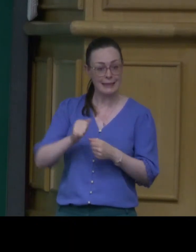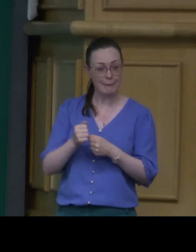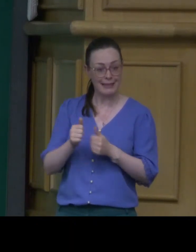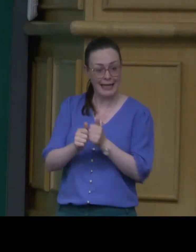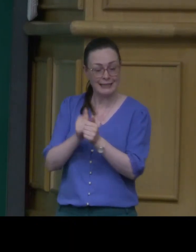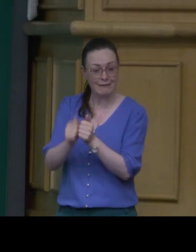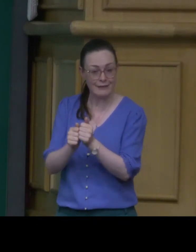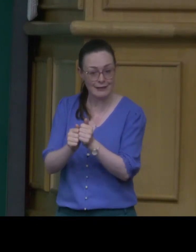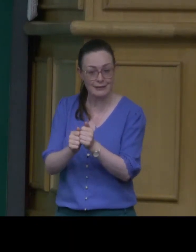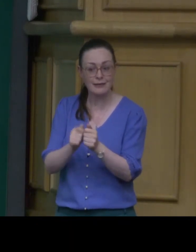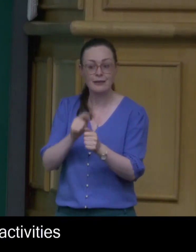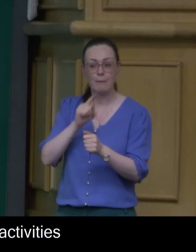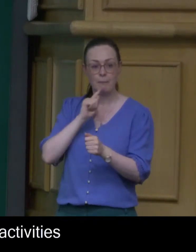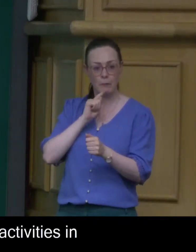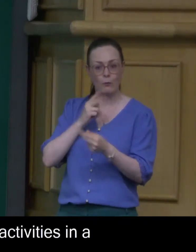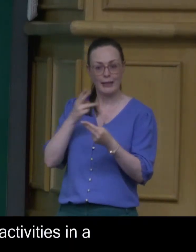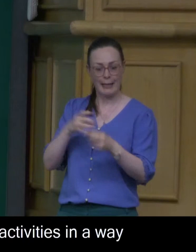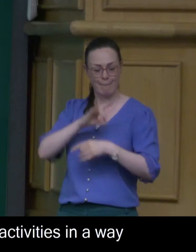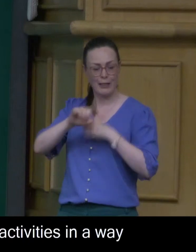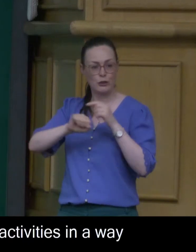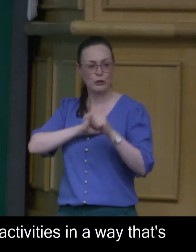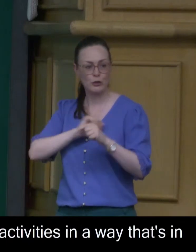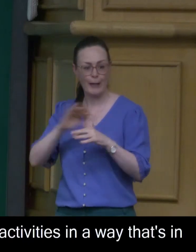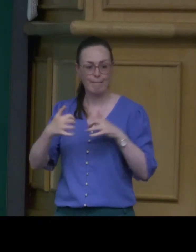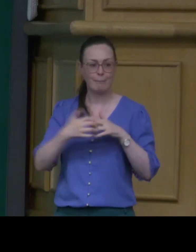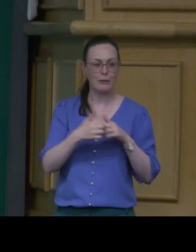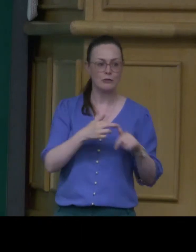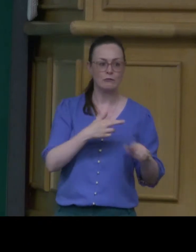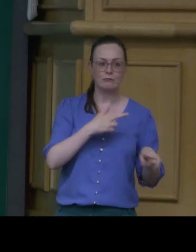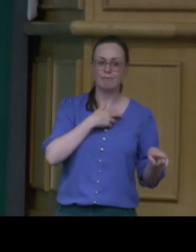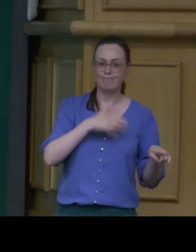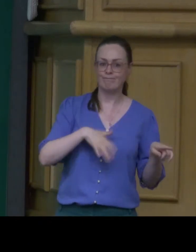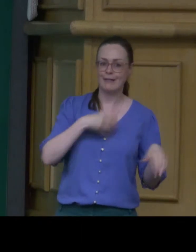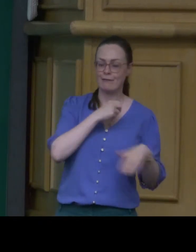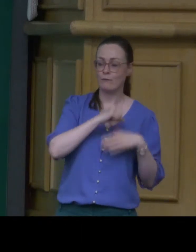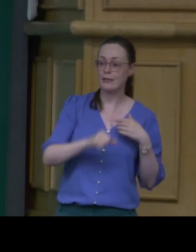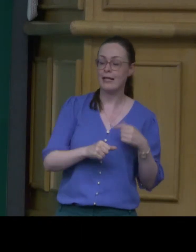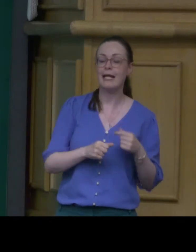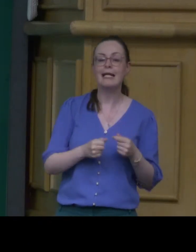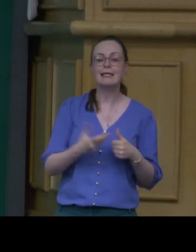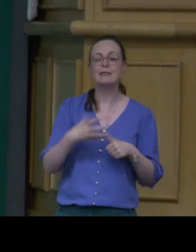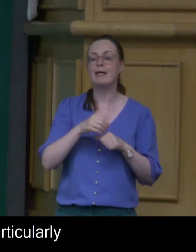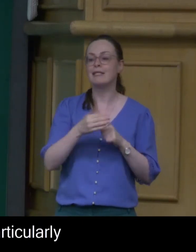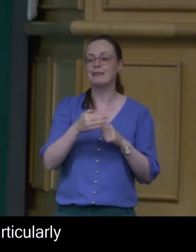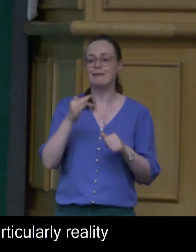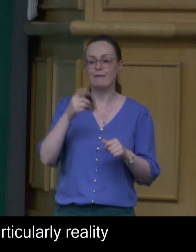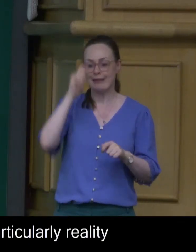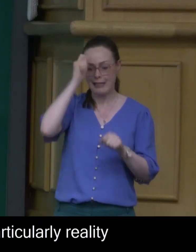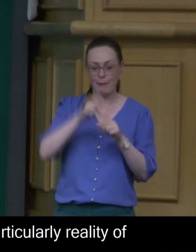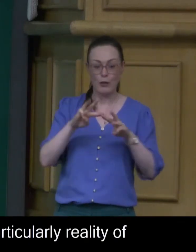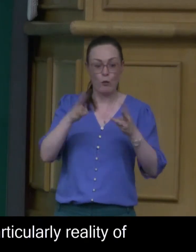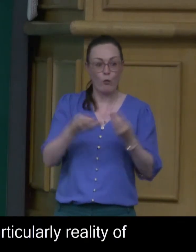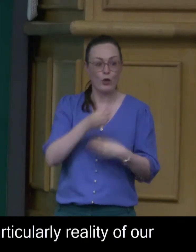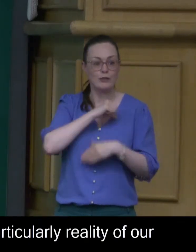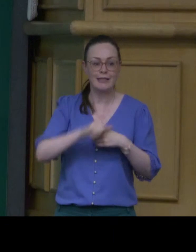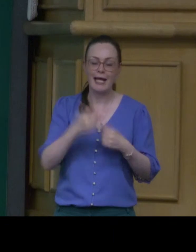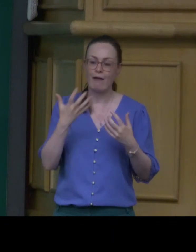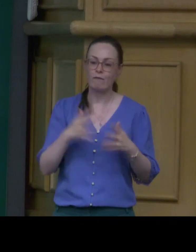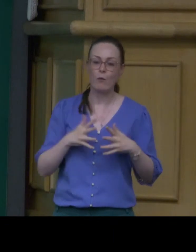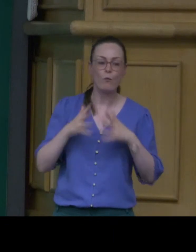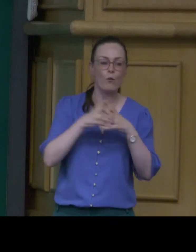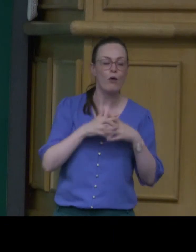activities in a way that's in tune with the reality of our present day, particularly a reality of our present day of a world that is at